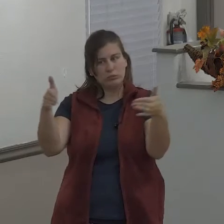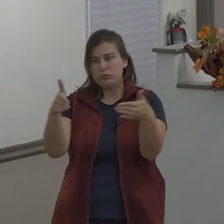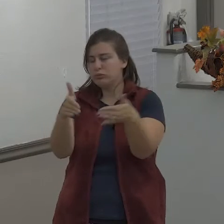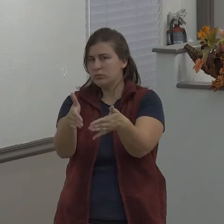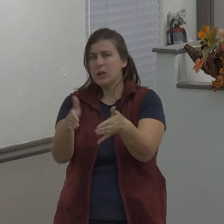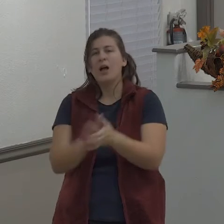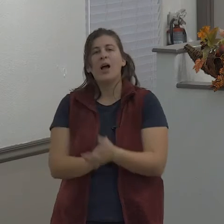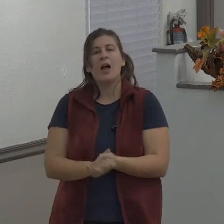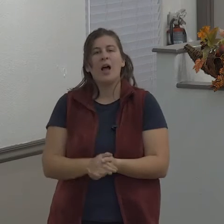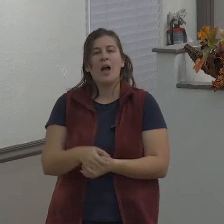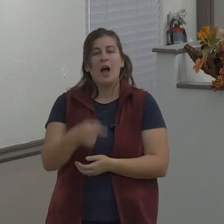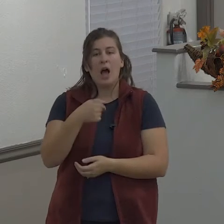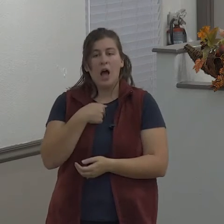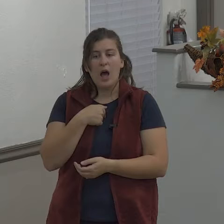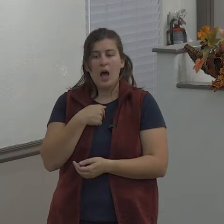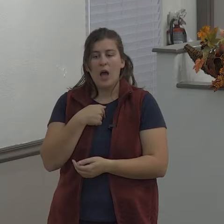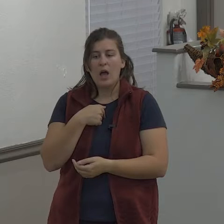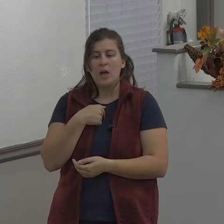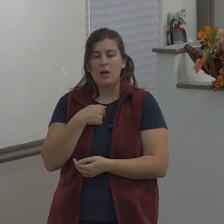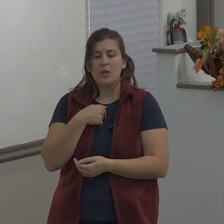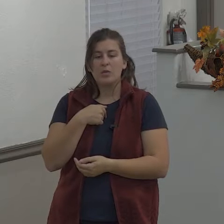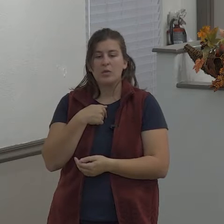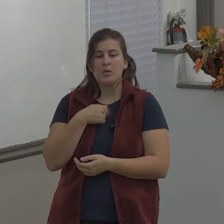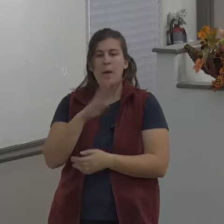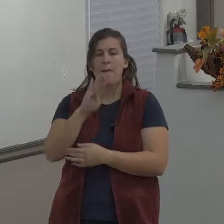I was a bus captain.